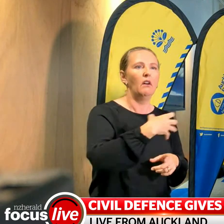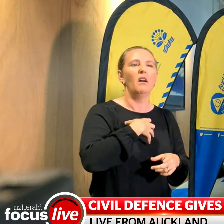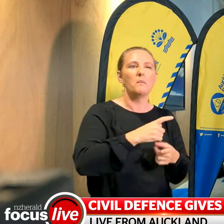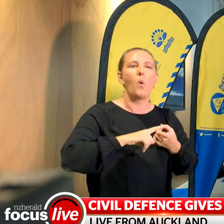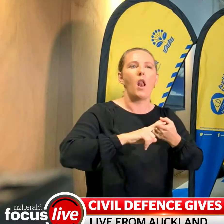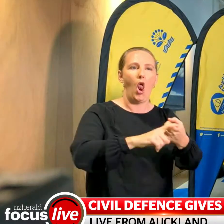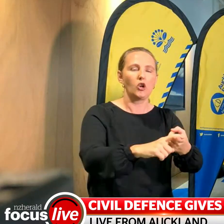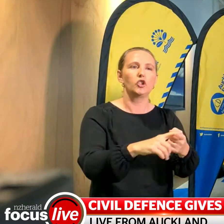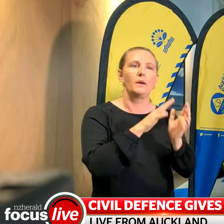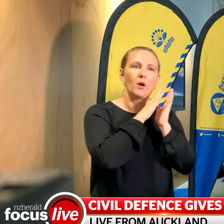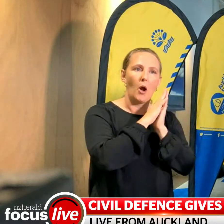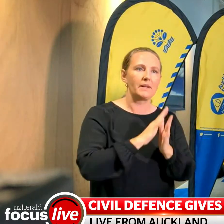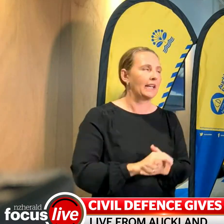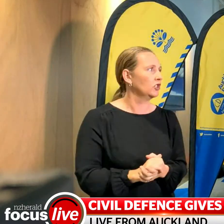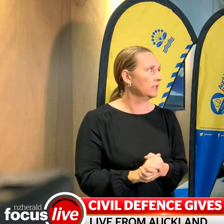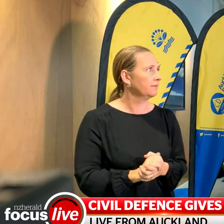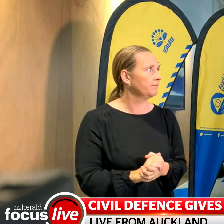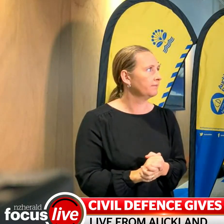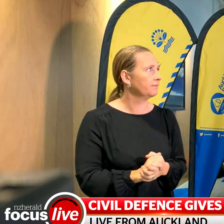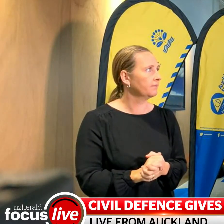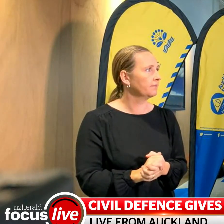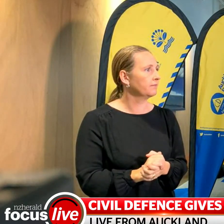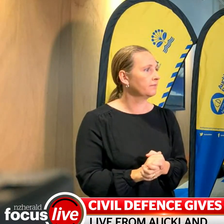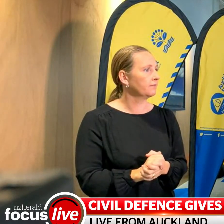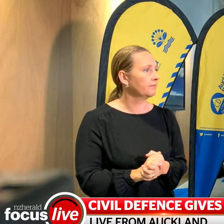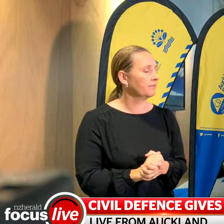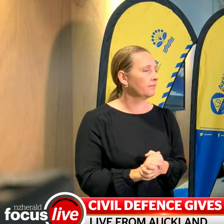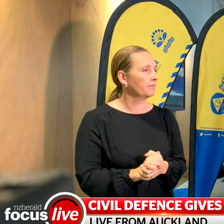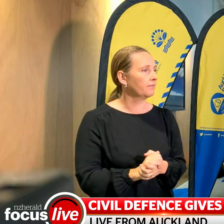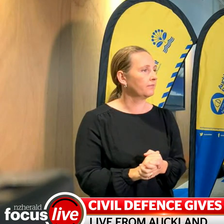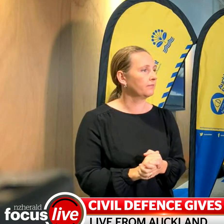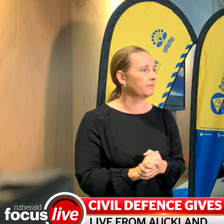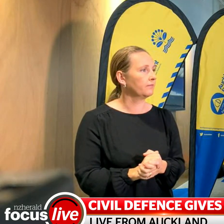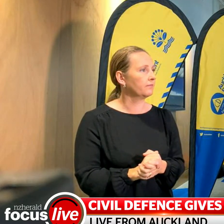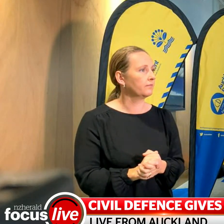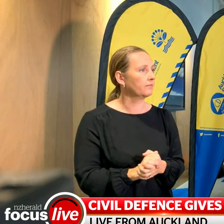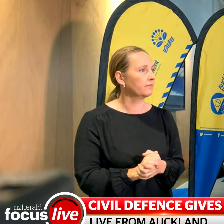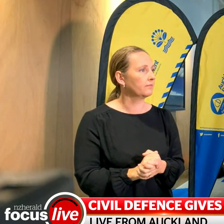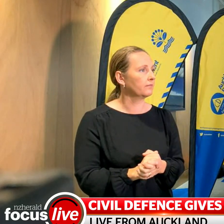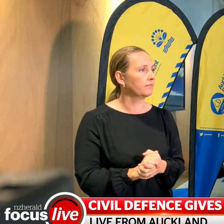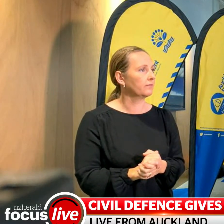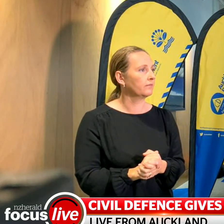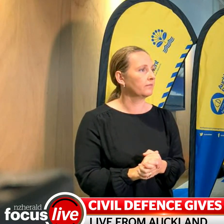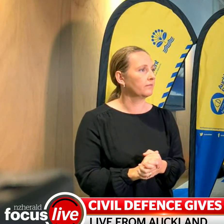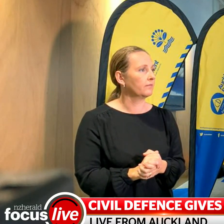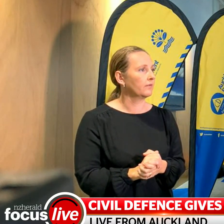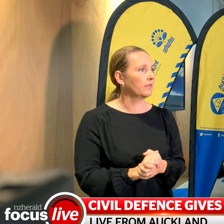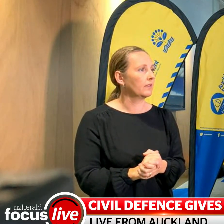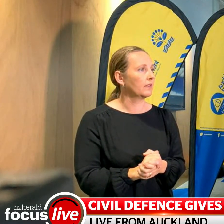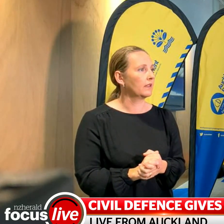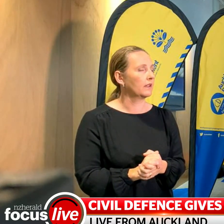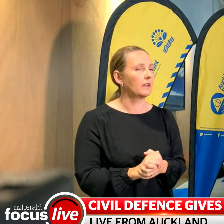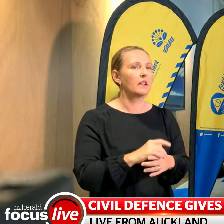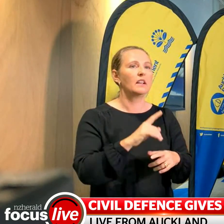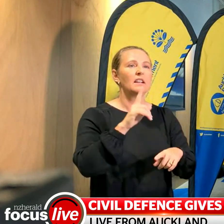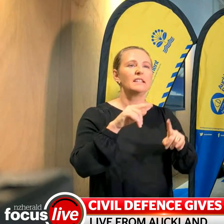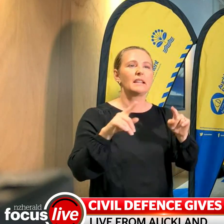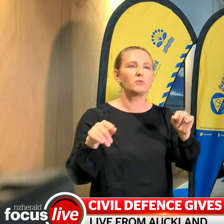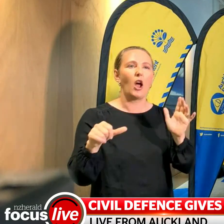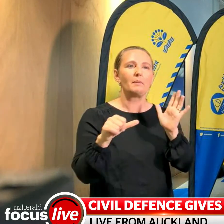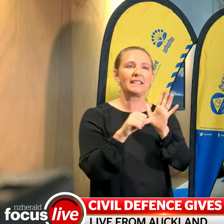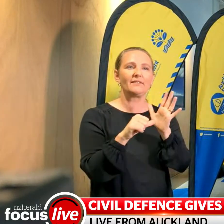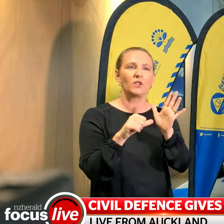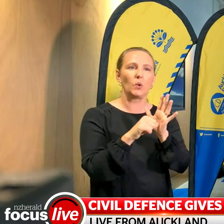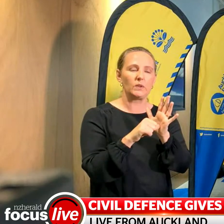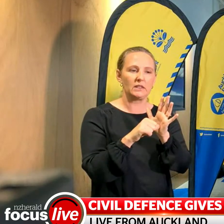comfortable accommodation. Sometimes it can be not challenging, but we're trying to work closely with